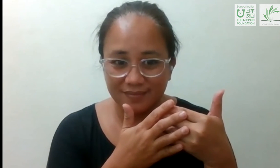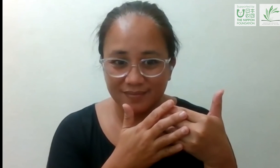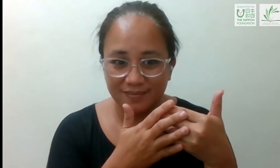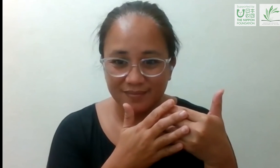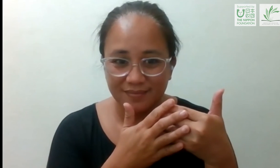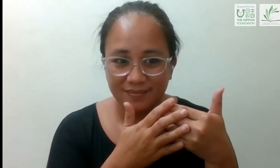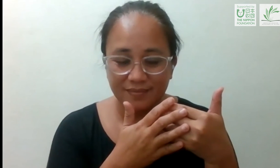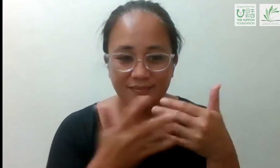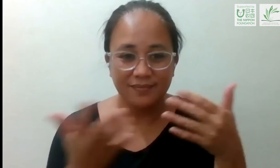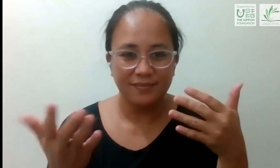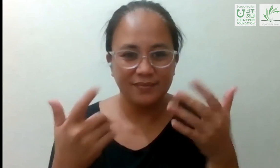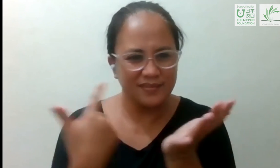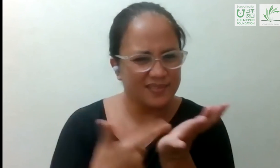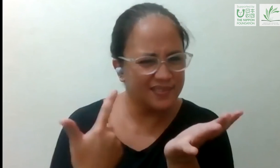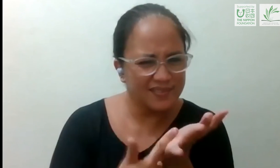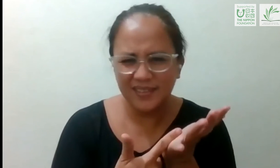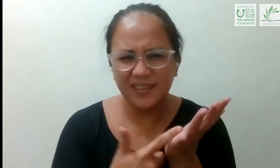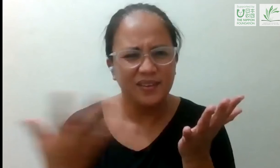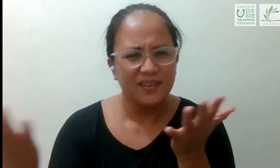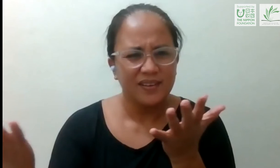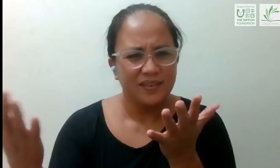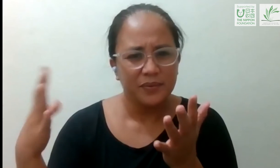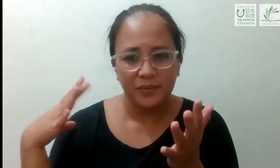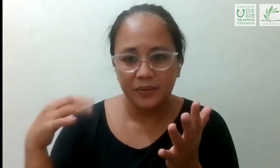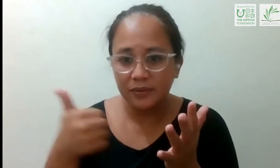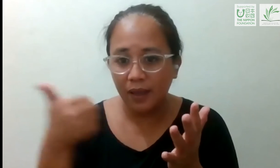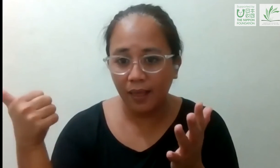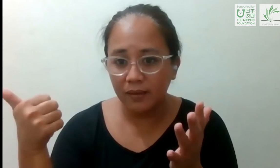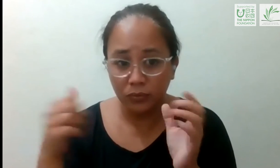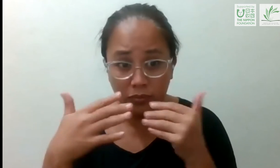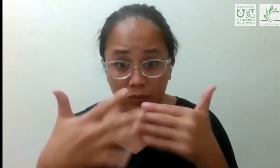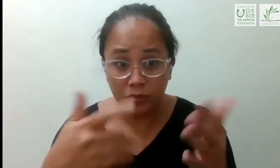discuss, or you want to wait for others to come?